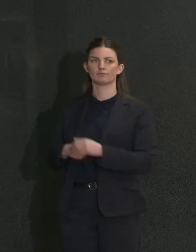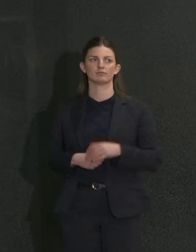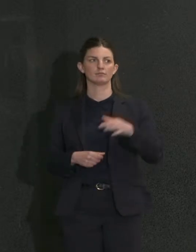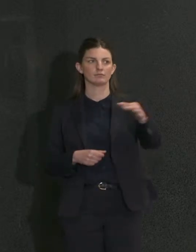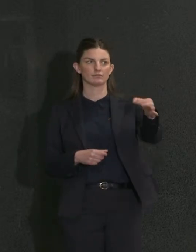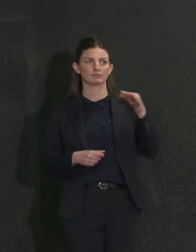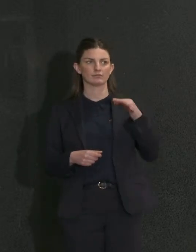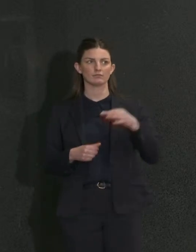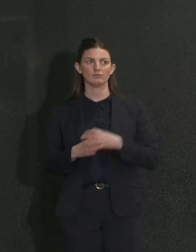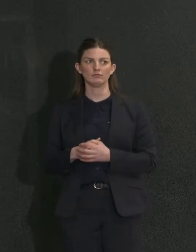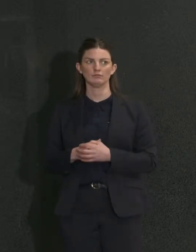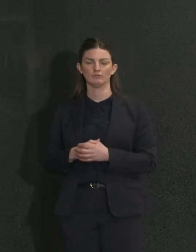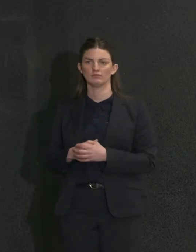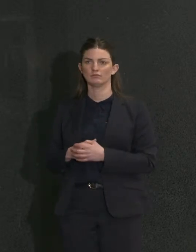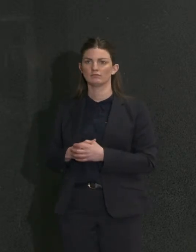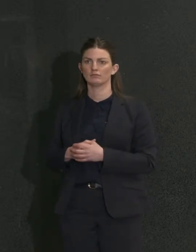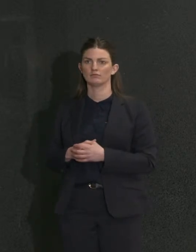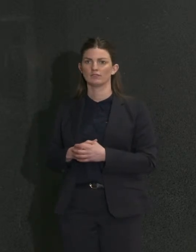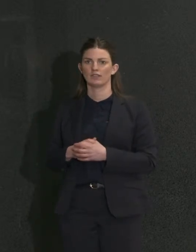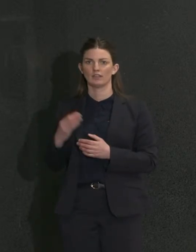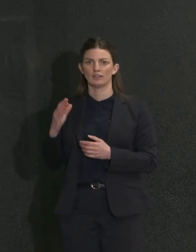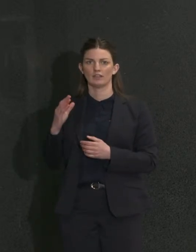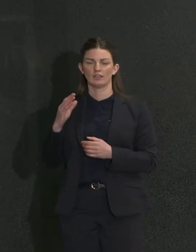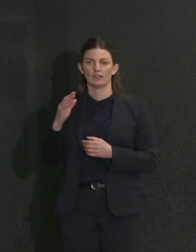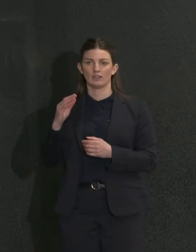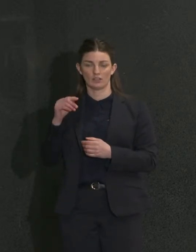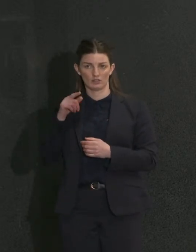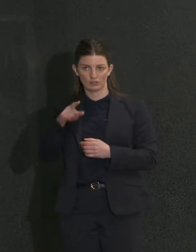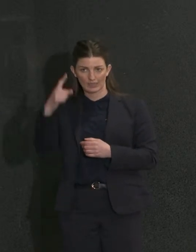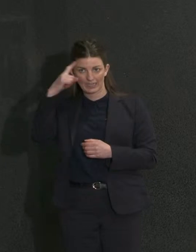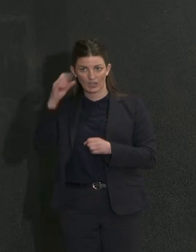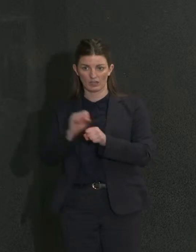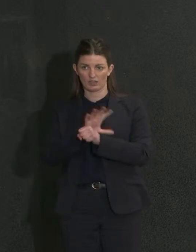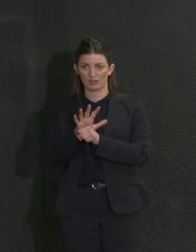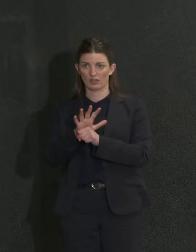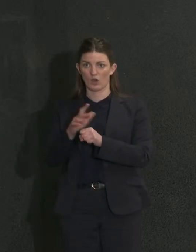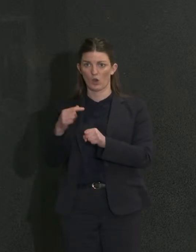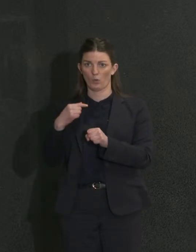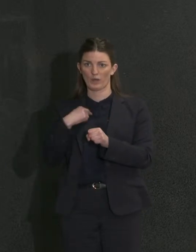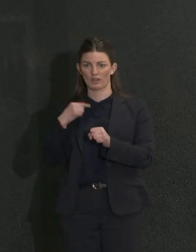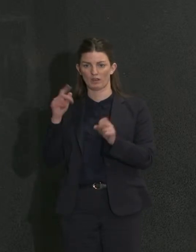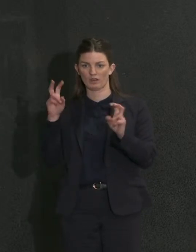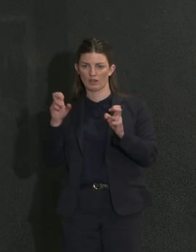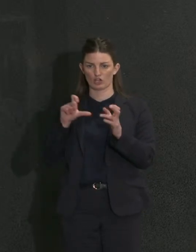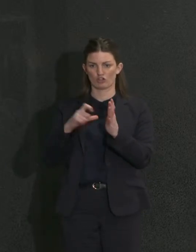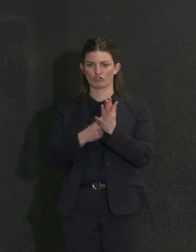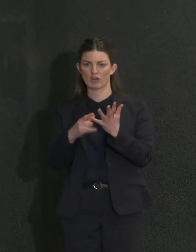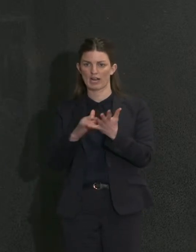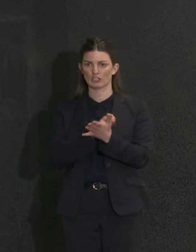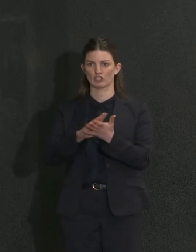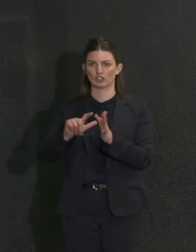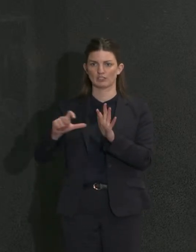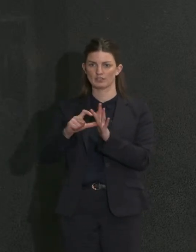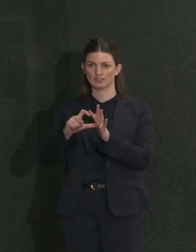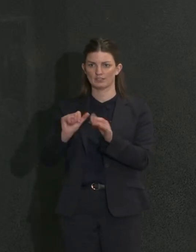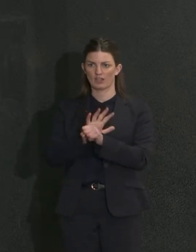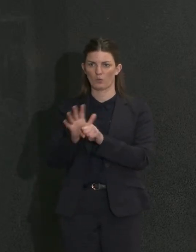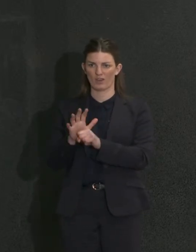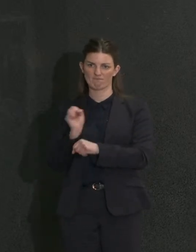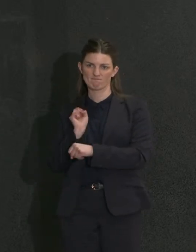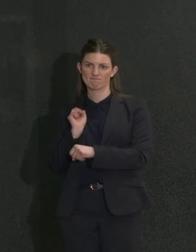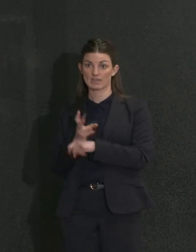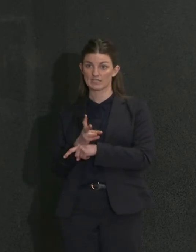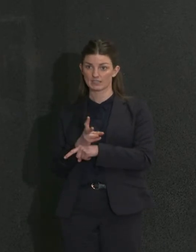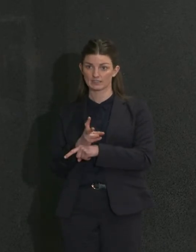Delta. Well, I just say to your colleague, if you're asking me, is